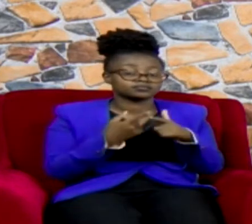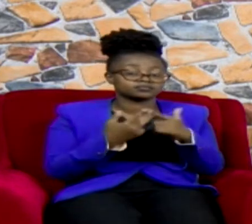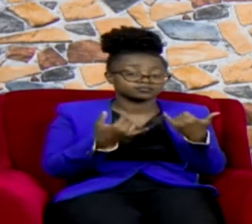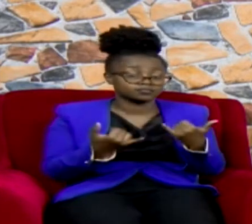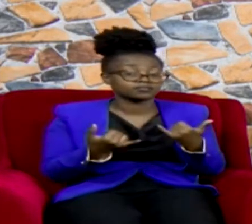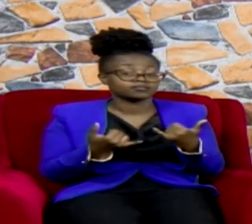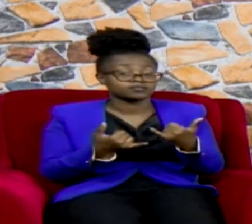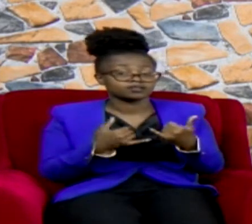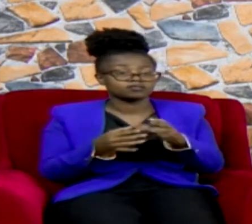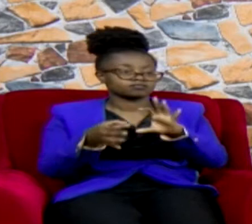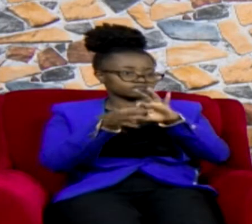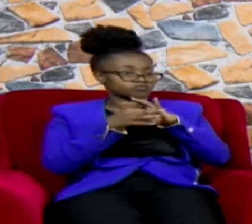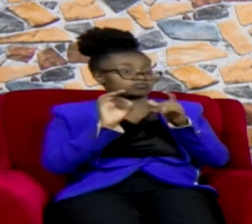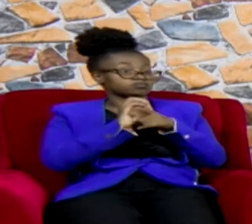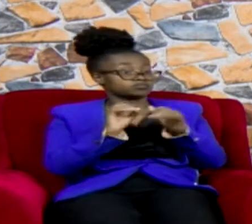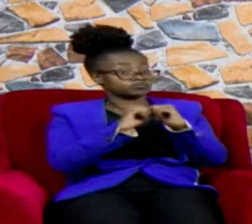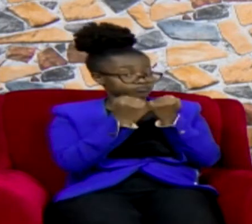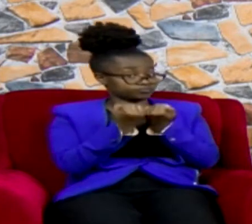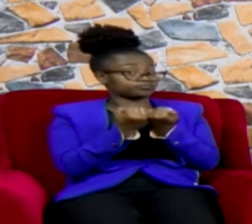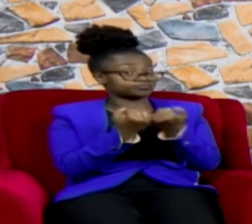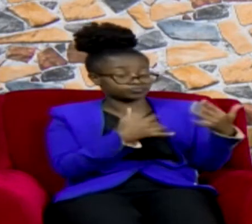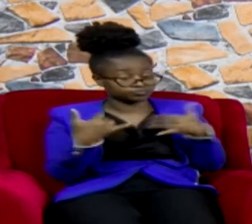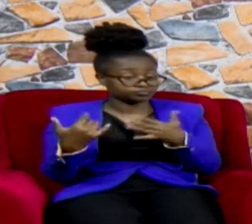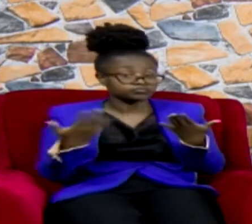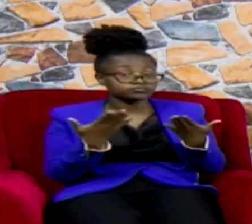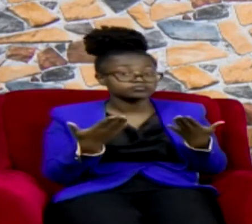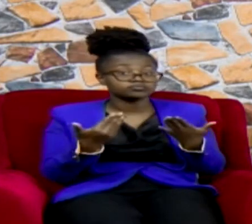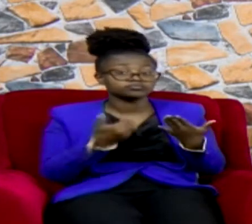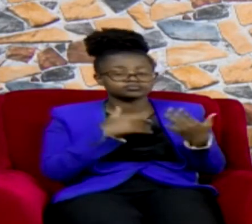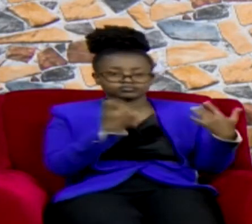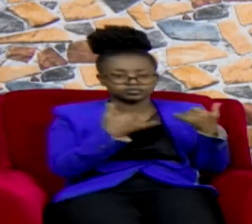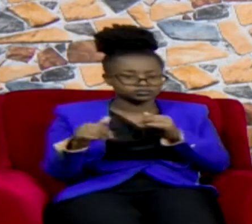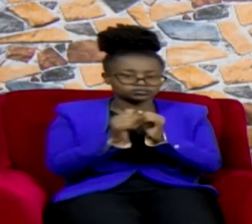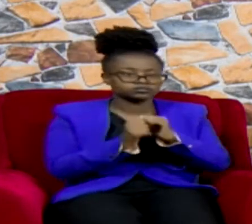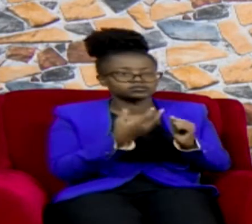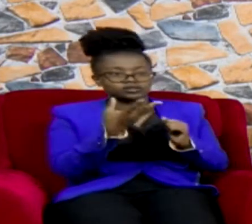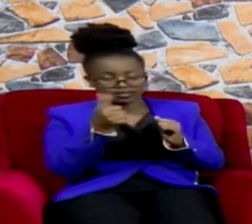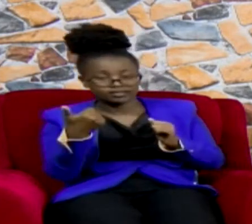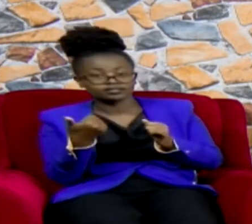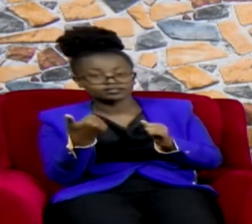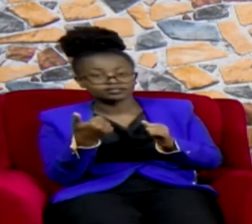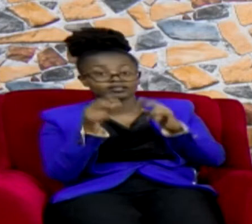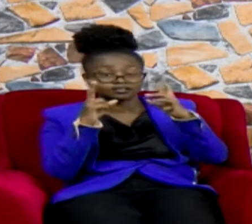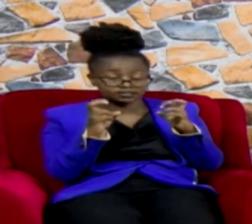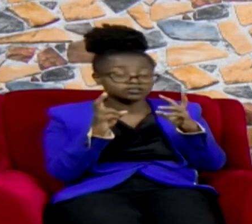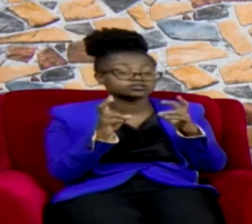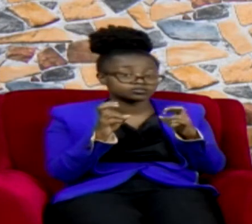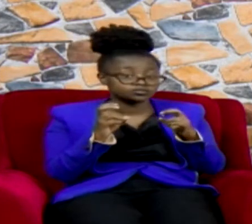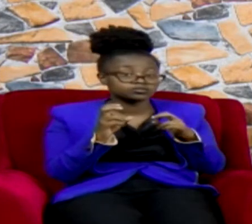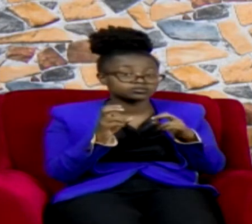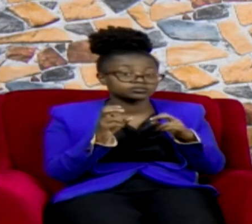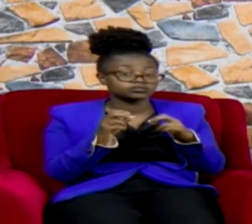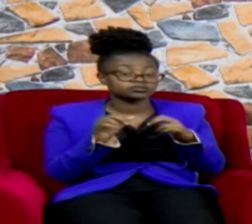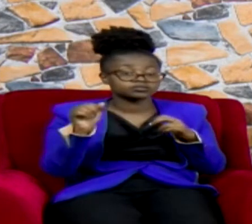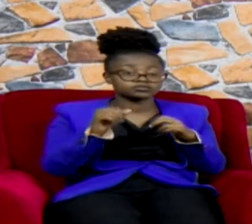here, cooperative or the social play, whereby they have to play together with others. That's an issue. Yeah. Solo